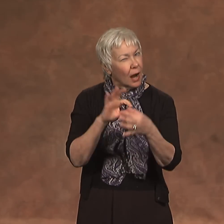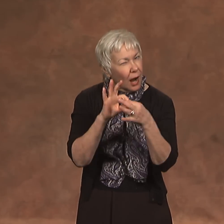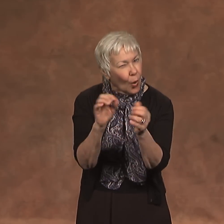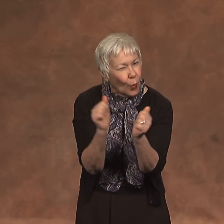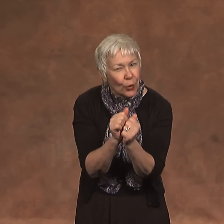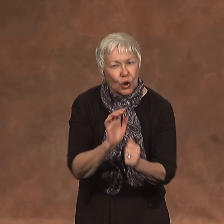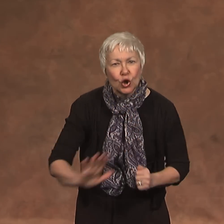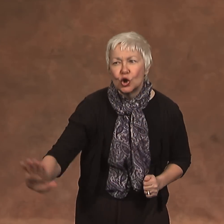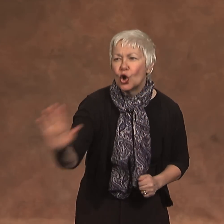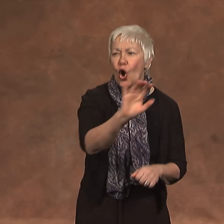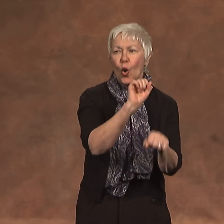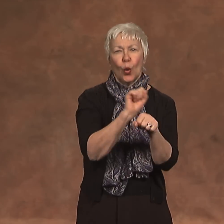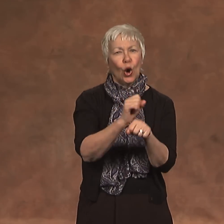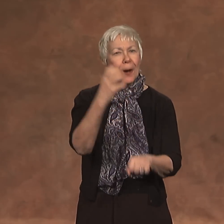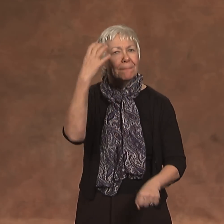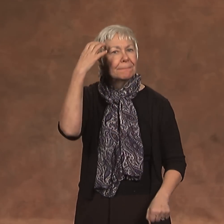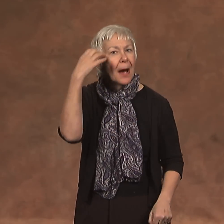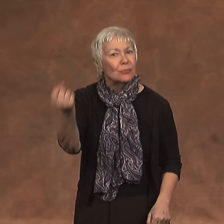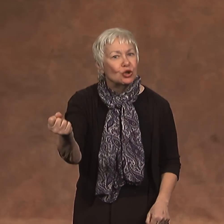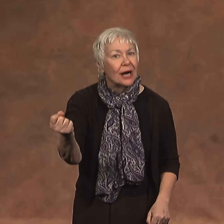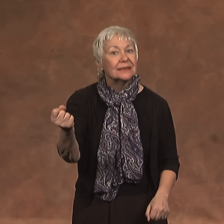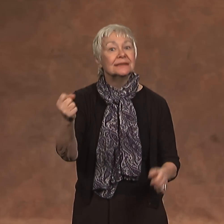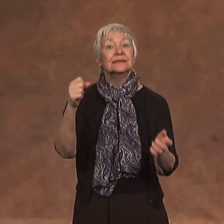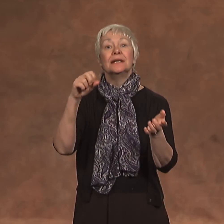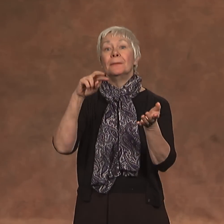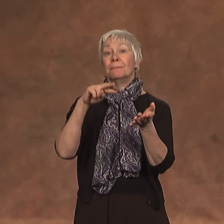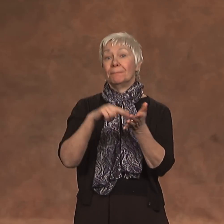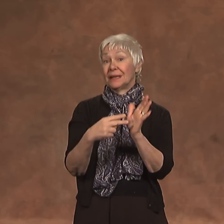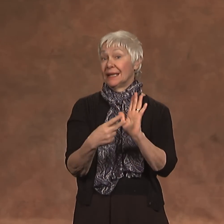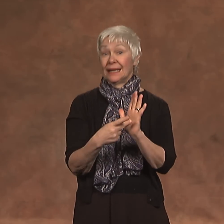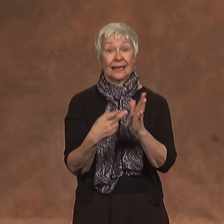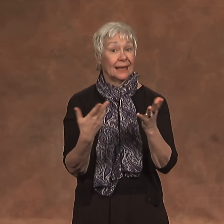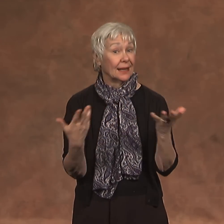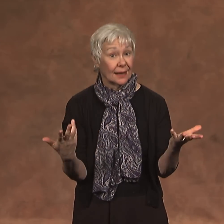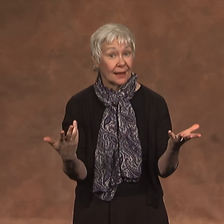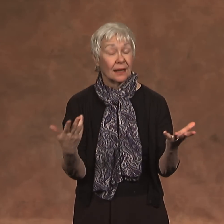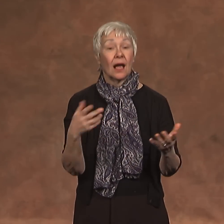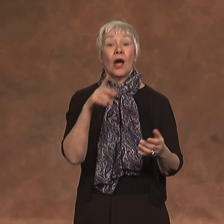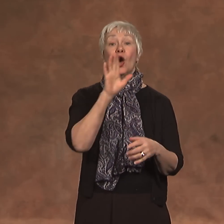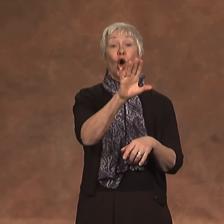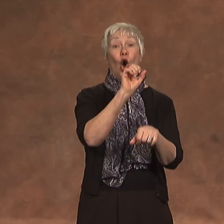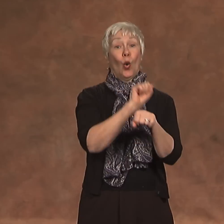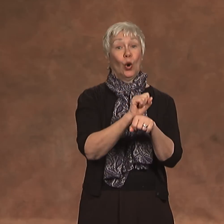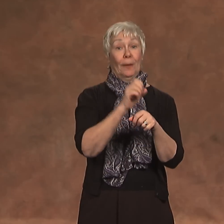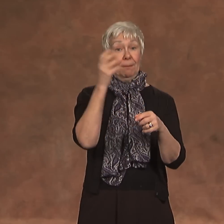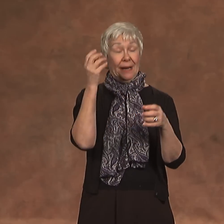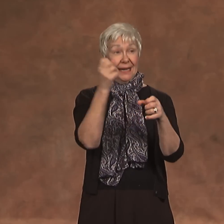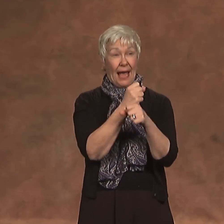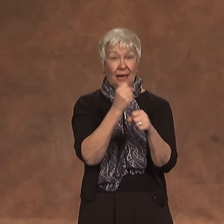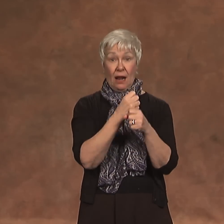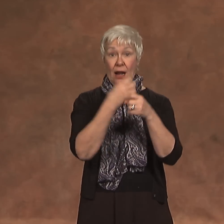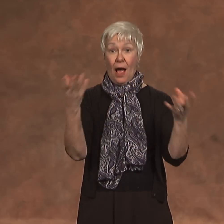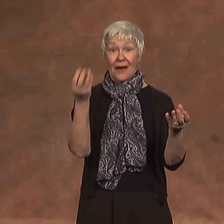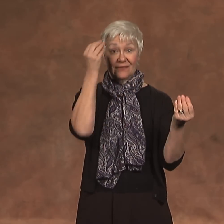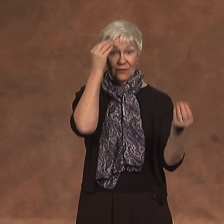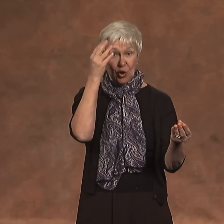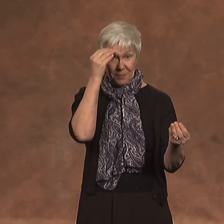So as you can see, your working memory is absorbing a lot of different pieces of